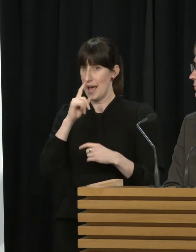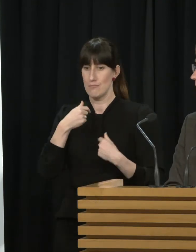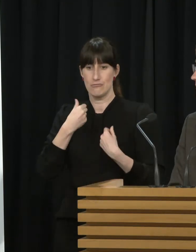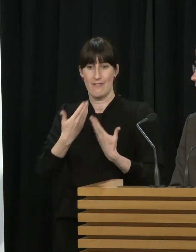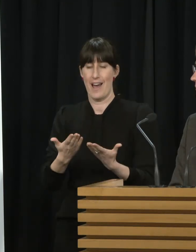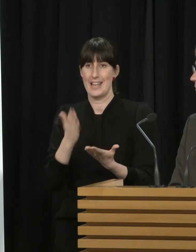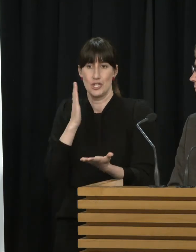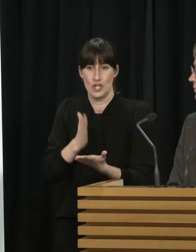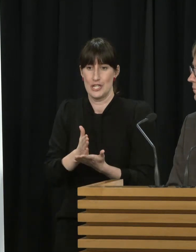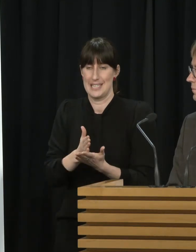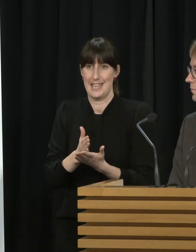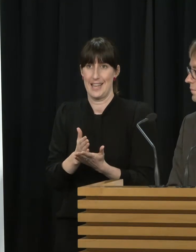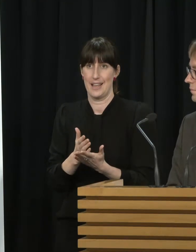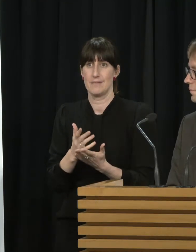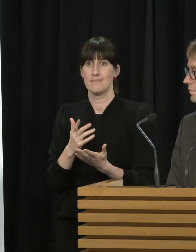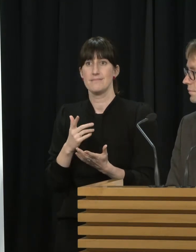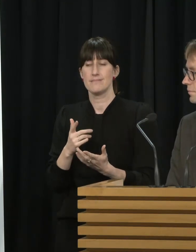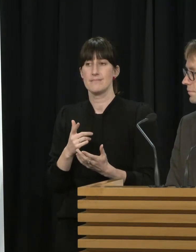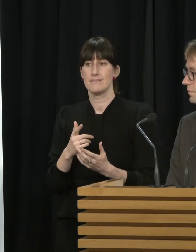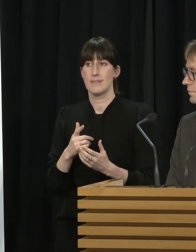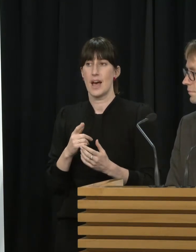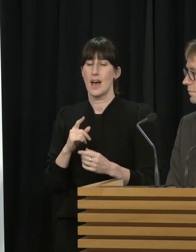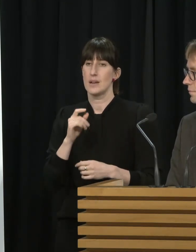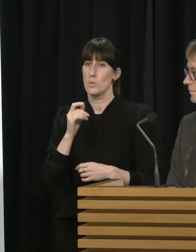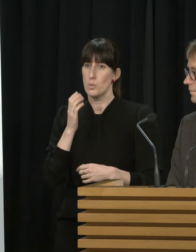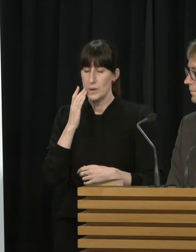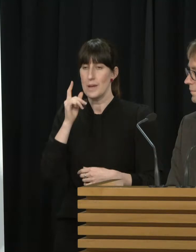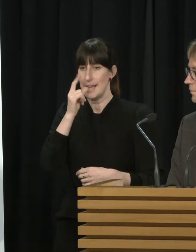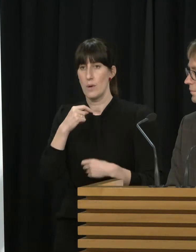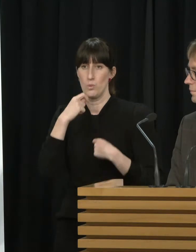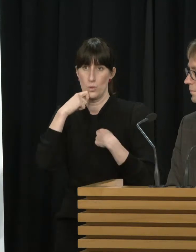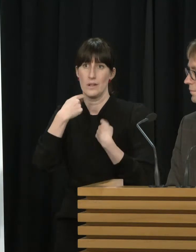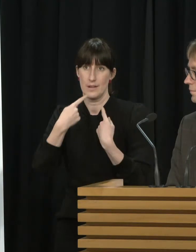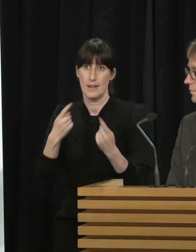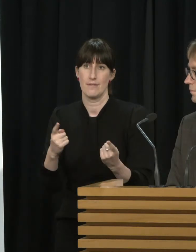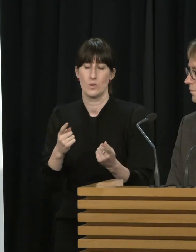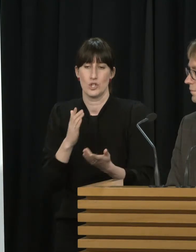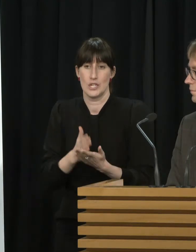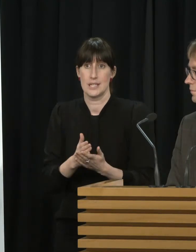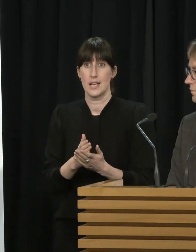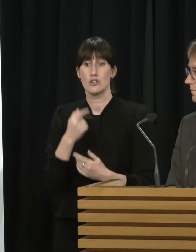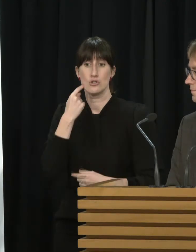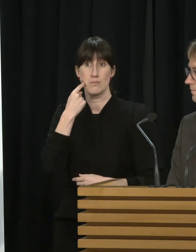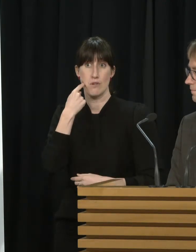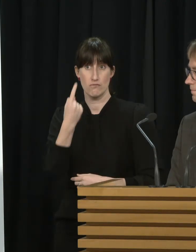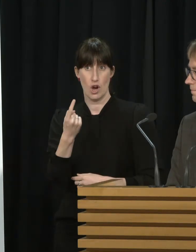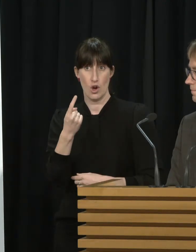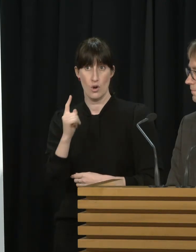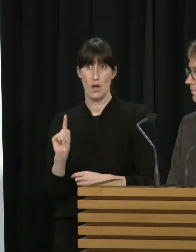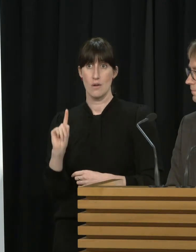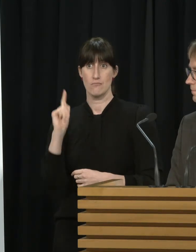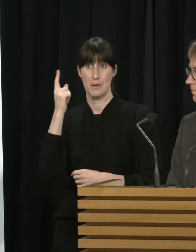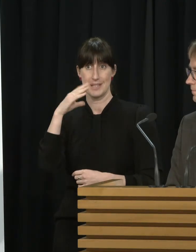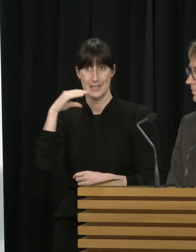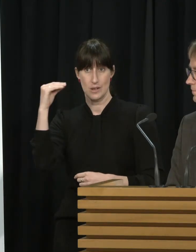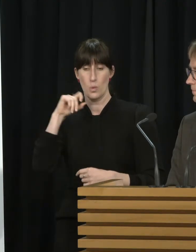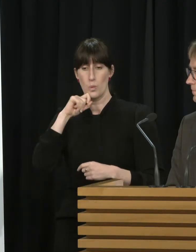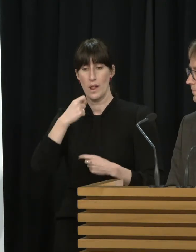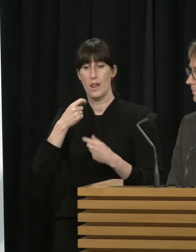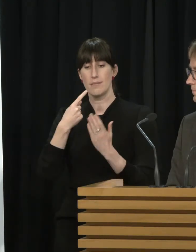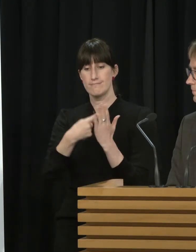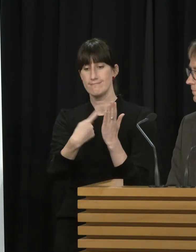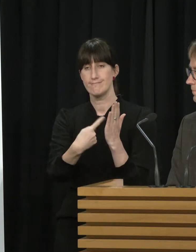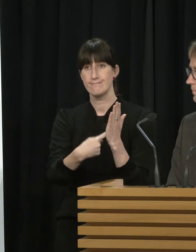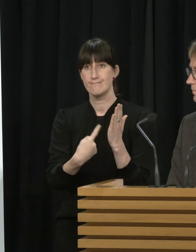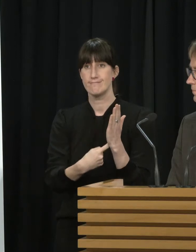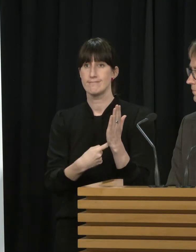of course we will look to do that. Tomorrow what you'll see is the Prime Minister will set out some of our thinking, some of the markers along the road that